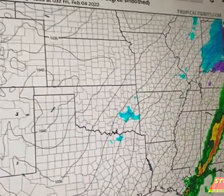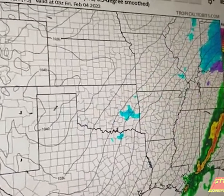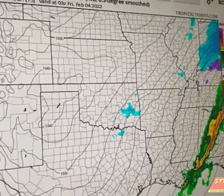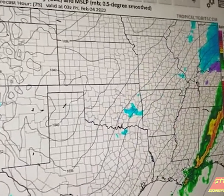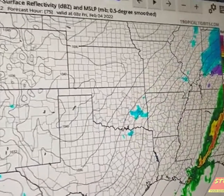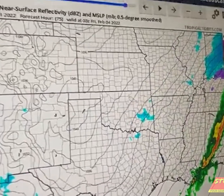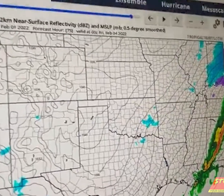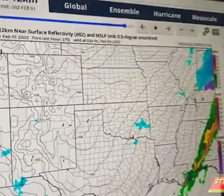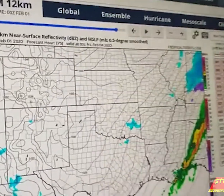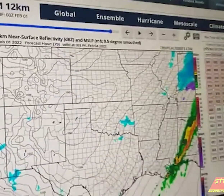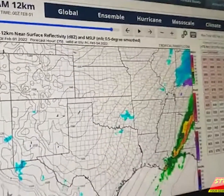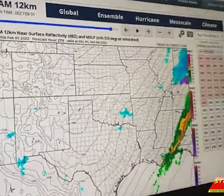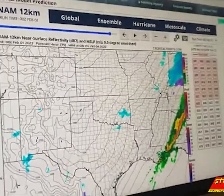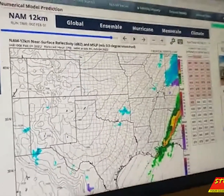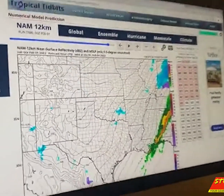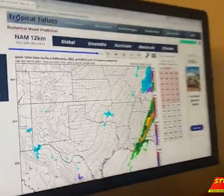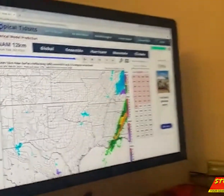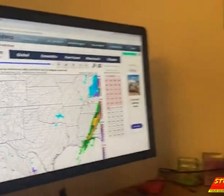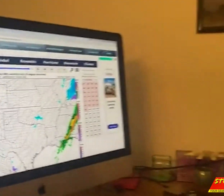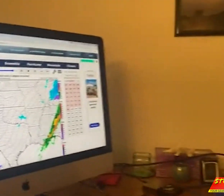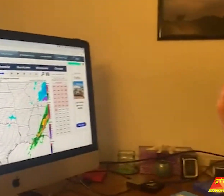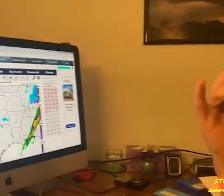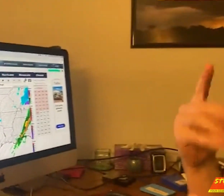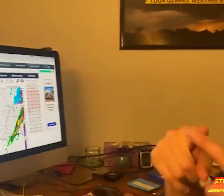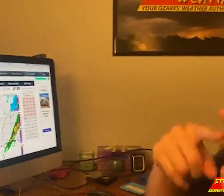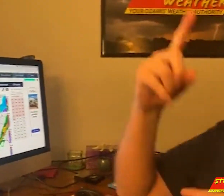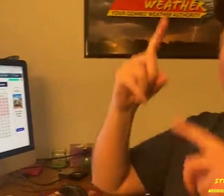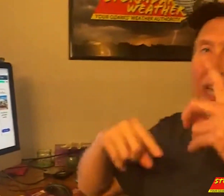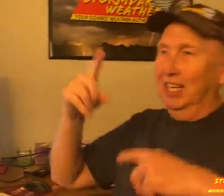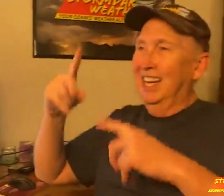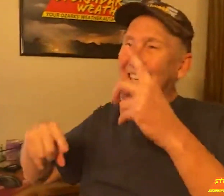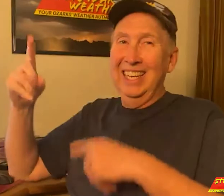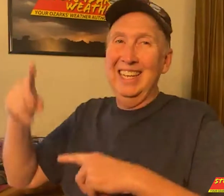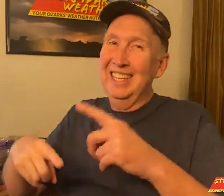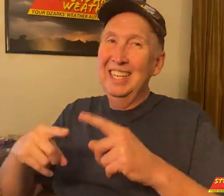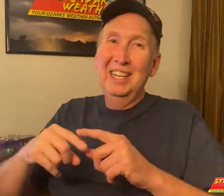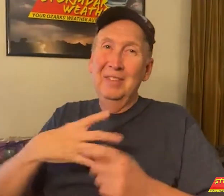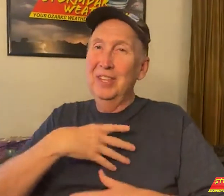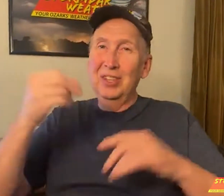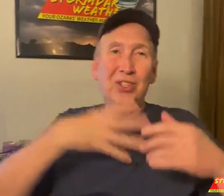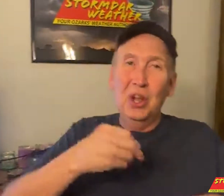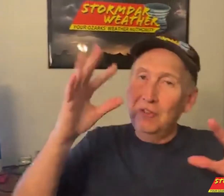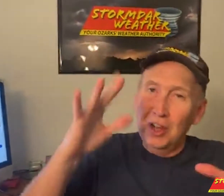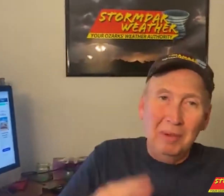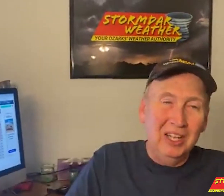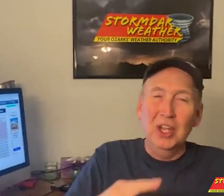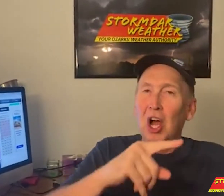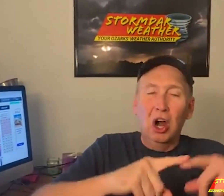you. Snowfall amounts are varied. the snowfall amounts are